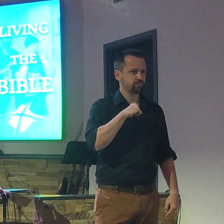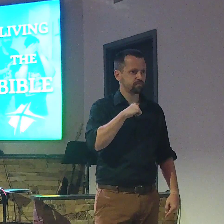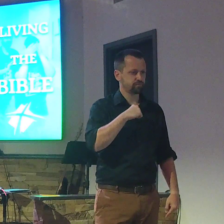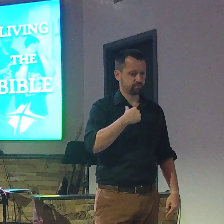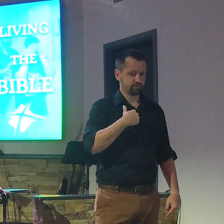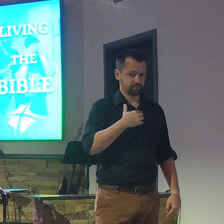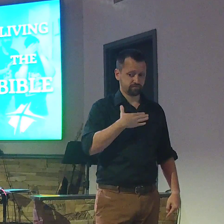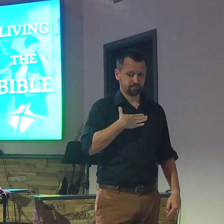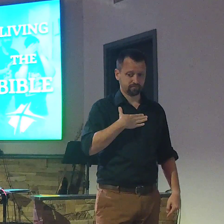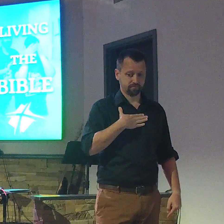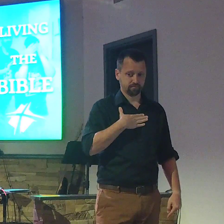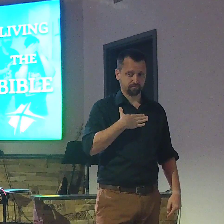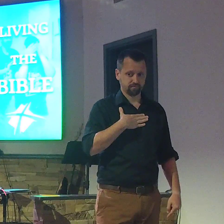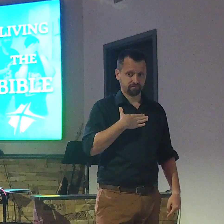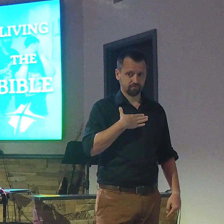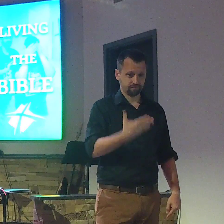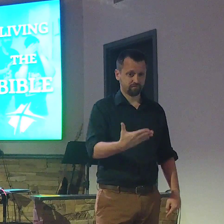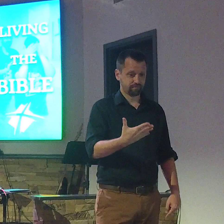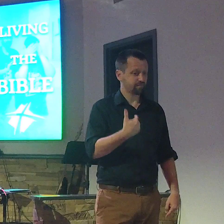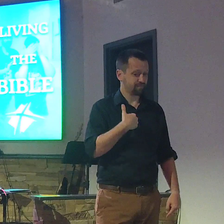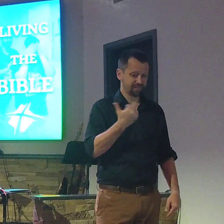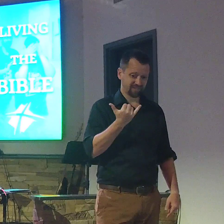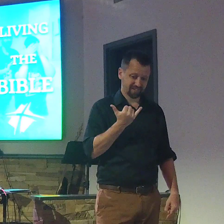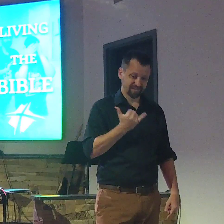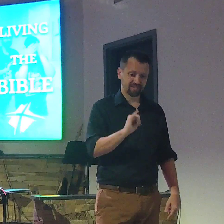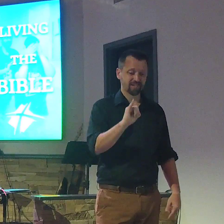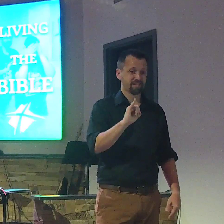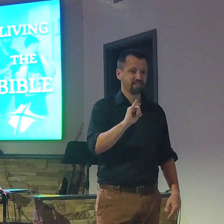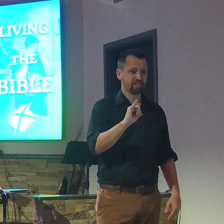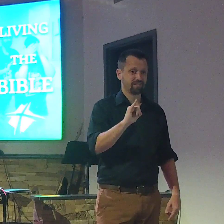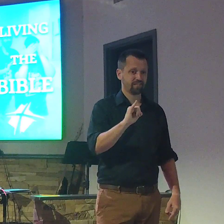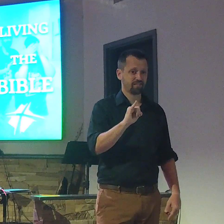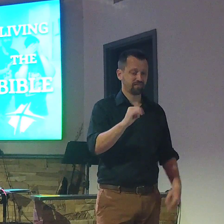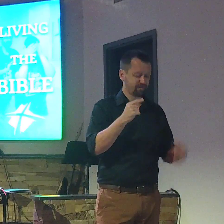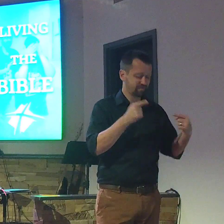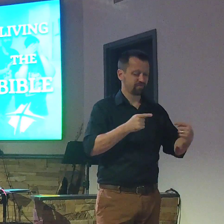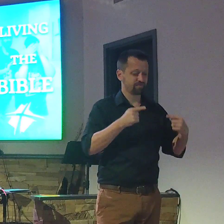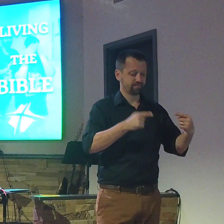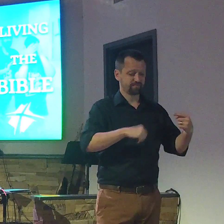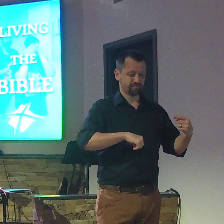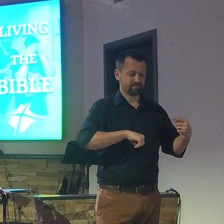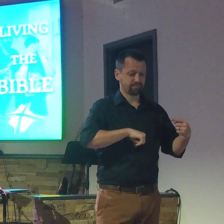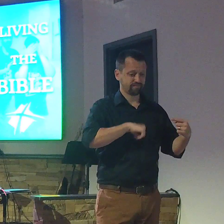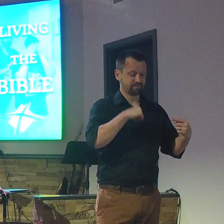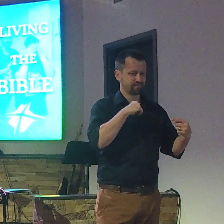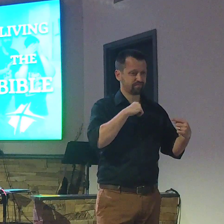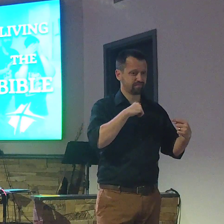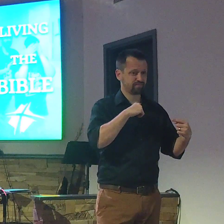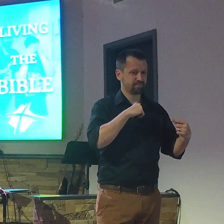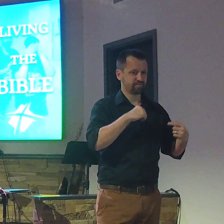I confess that I have had, or I'm still having, a problem with at least one or more of those things we just mentioned.